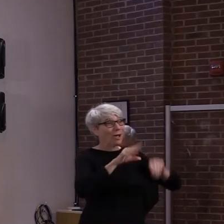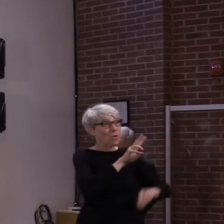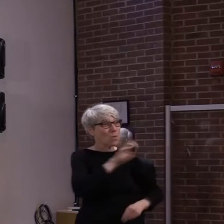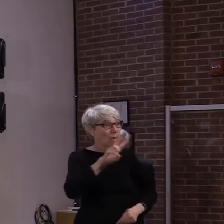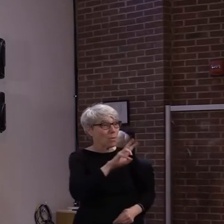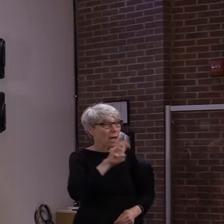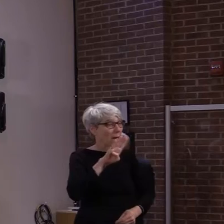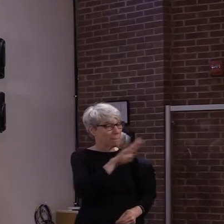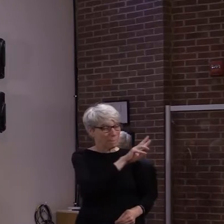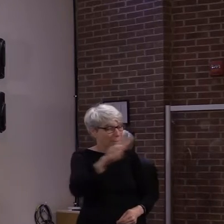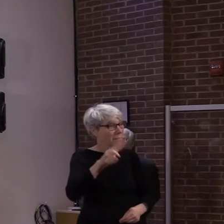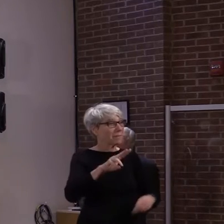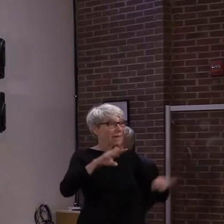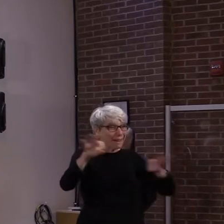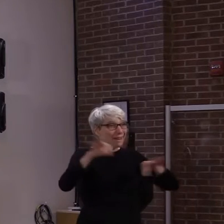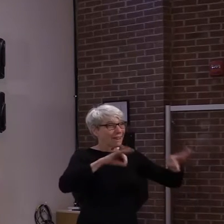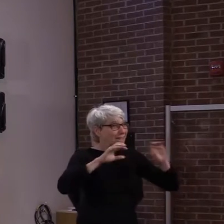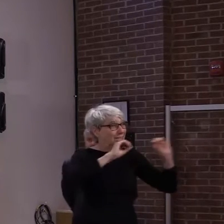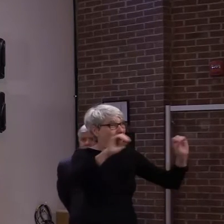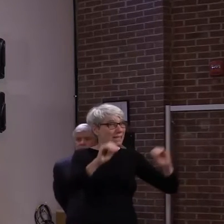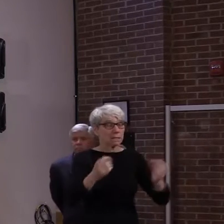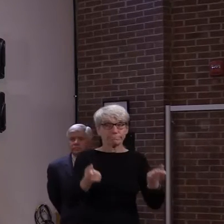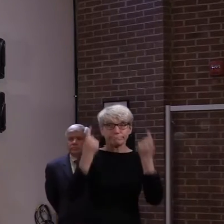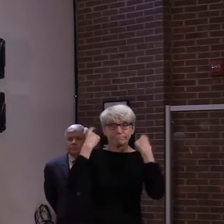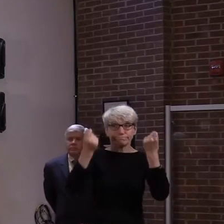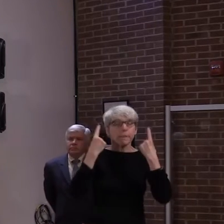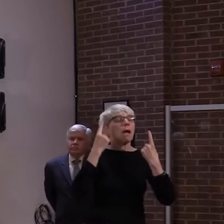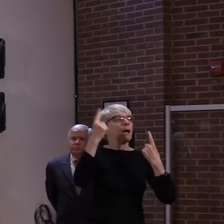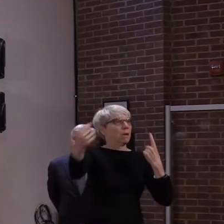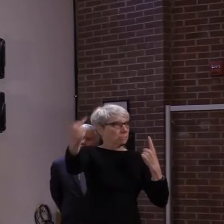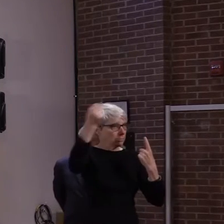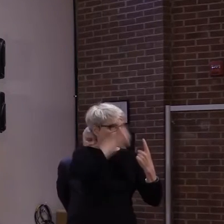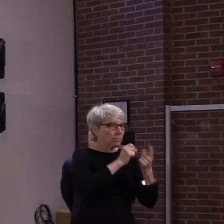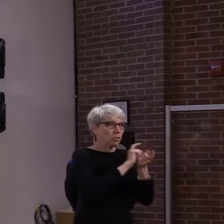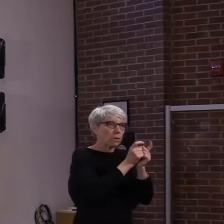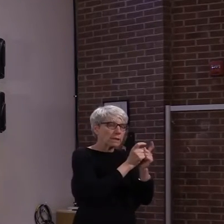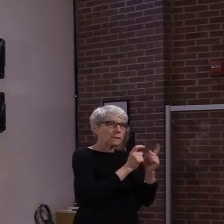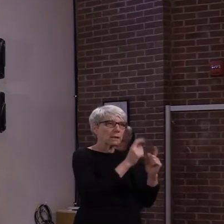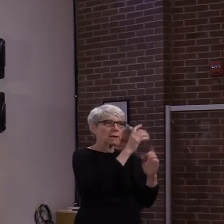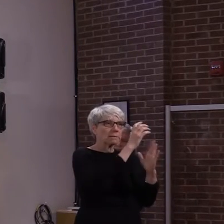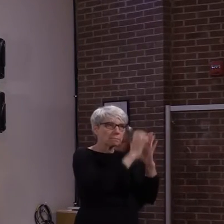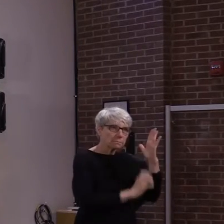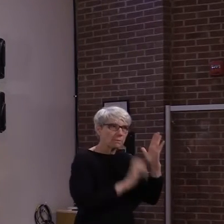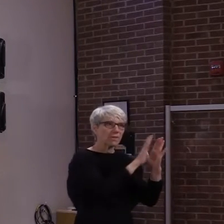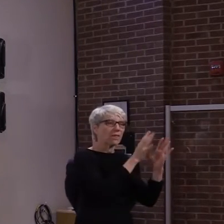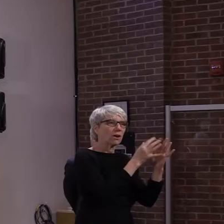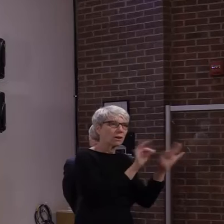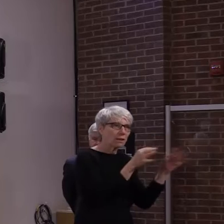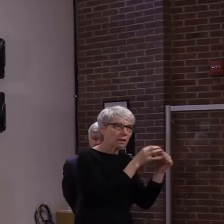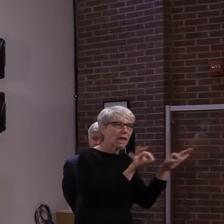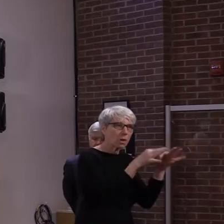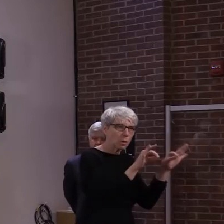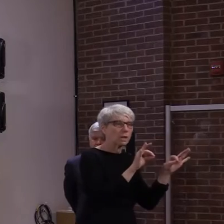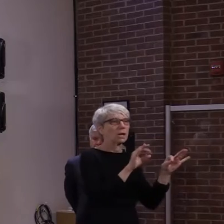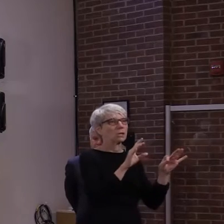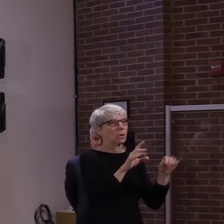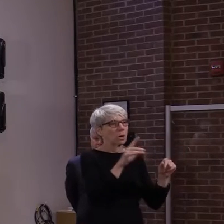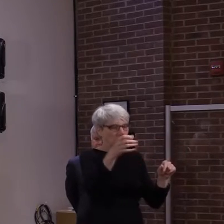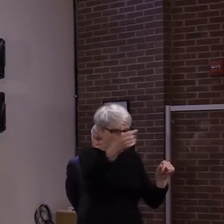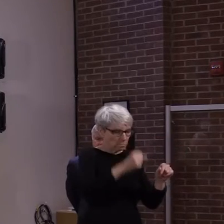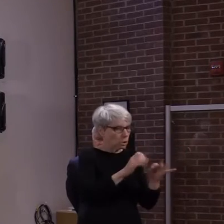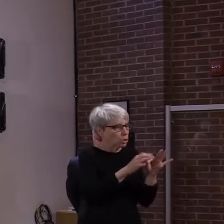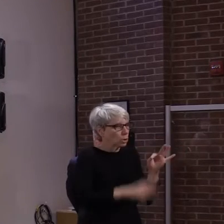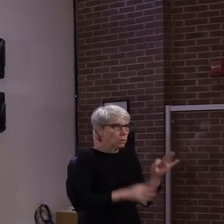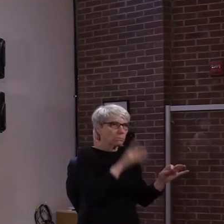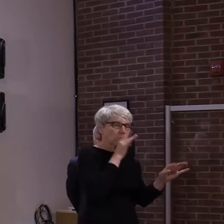in communities who are advocating for these populations and know them well and have the same lived experience and